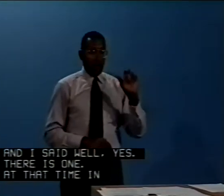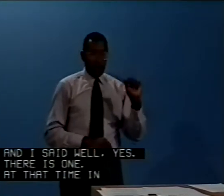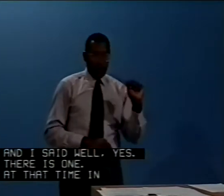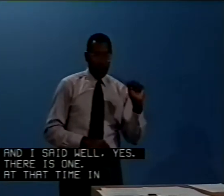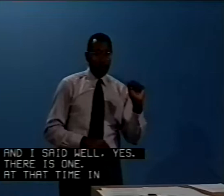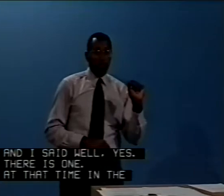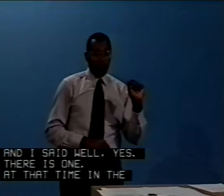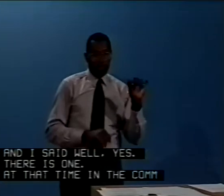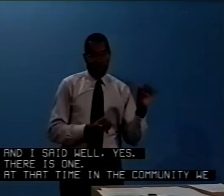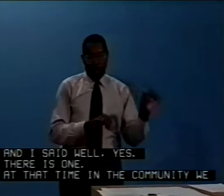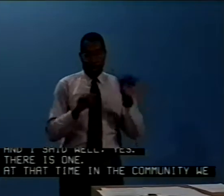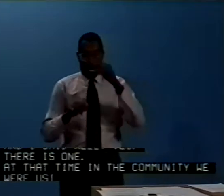to refer to African.